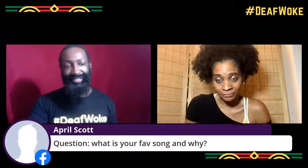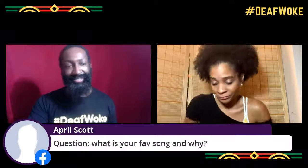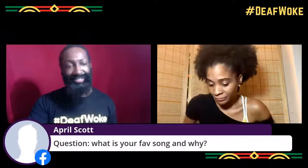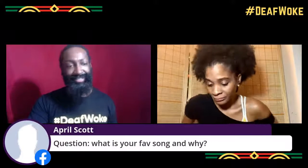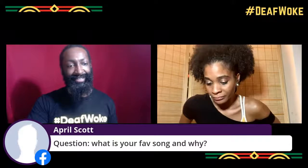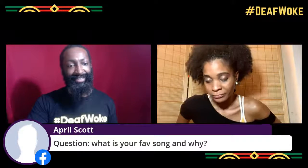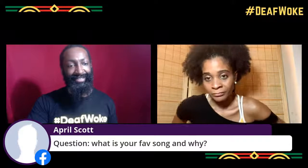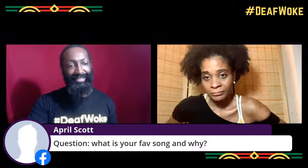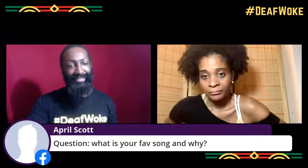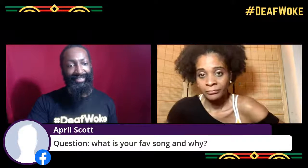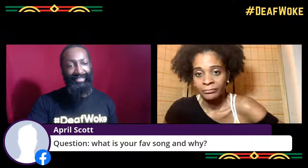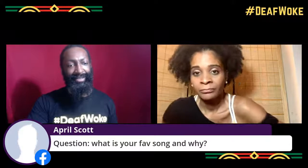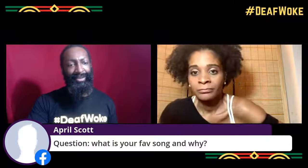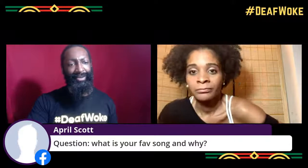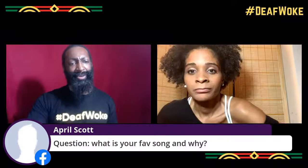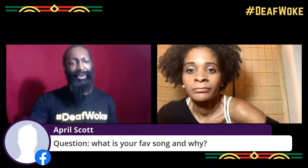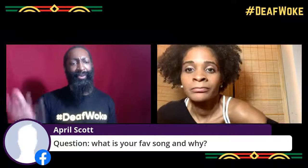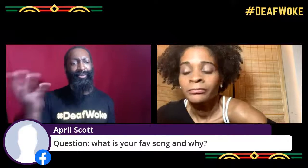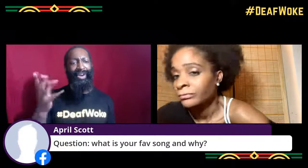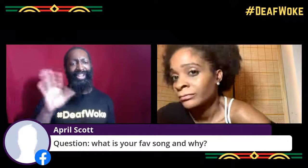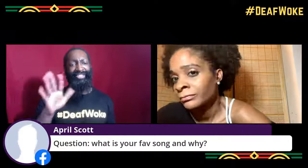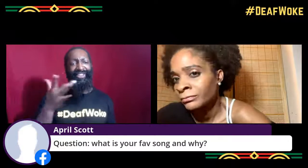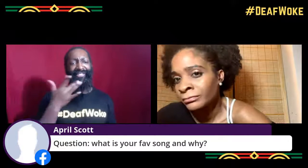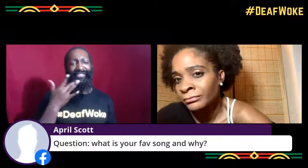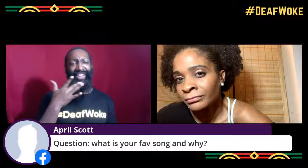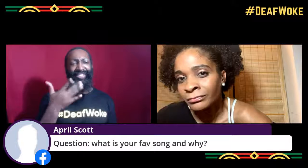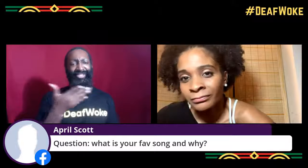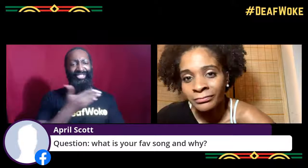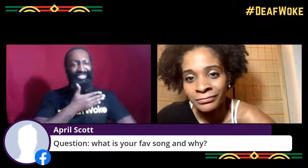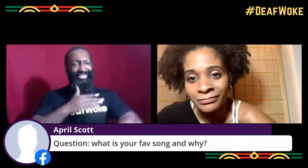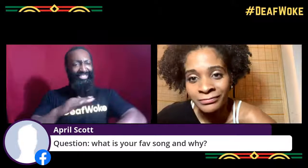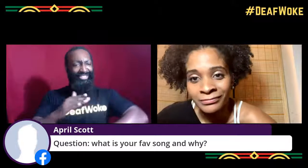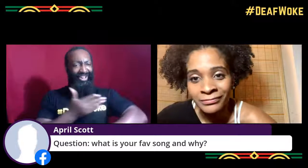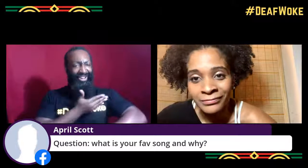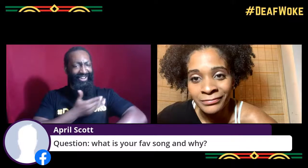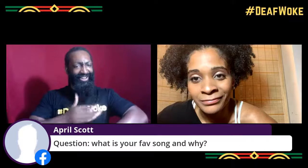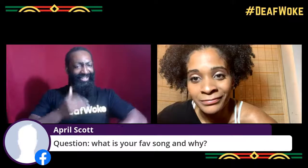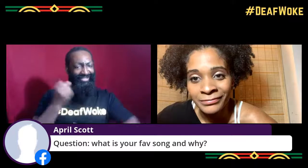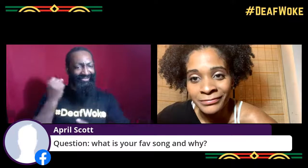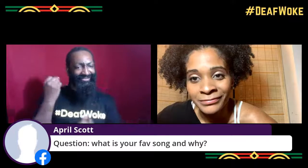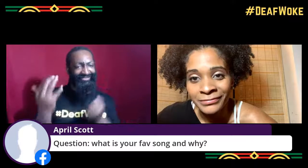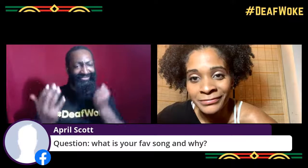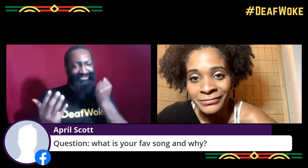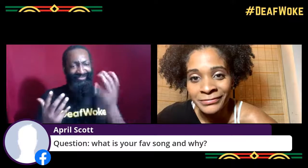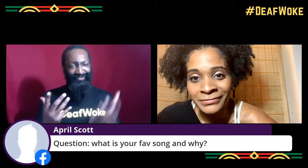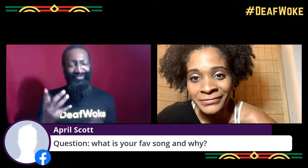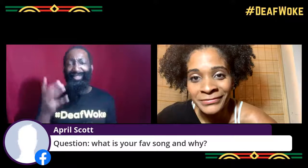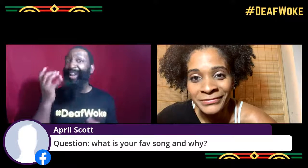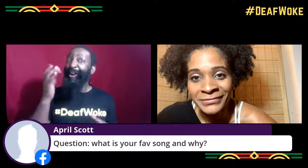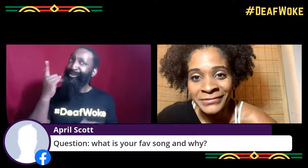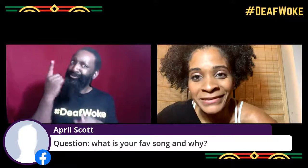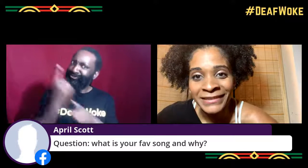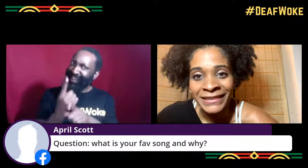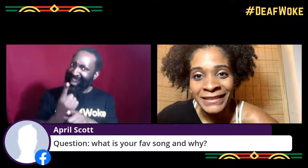Another question. What is your favorite song?